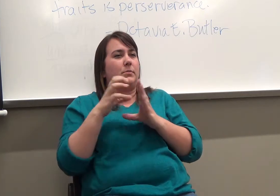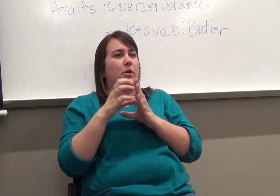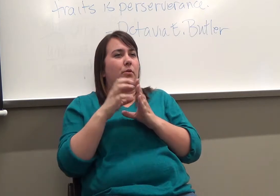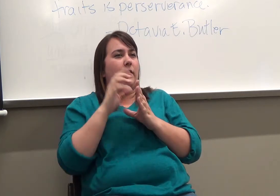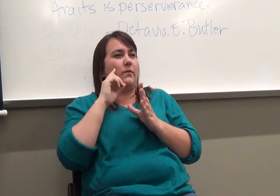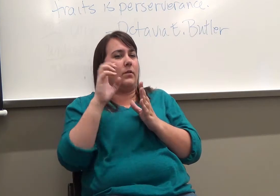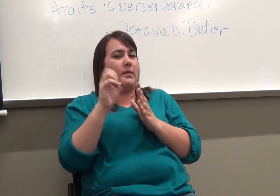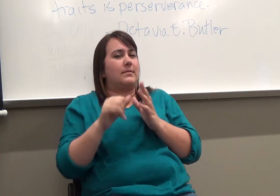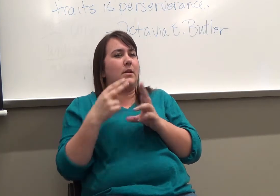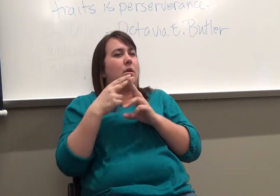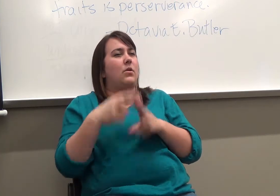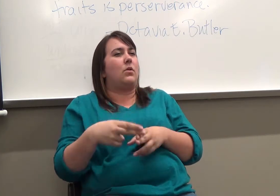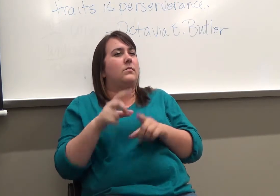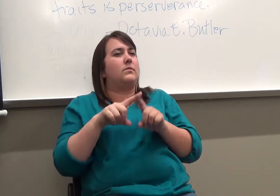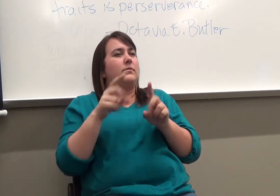essay?